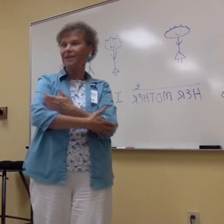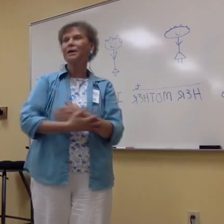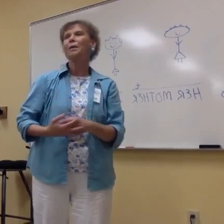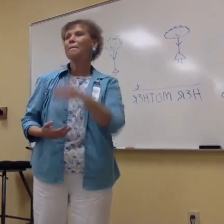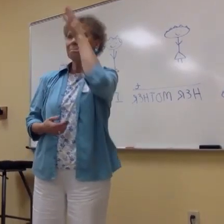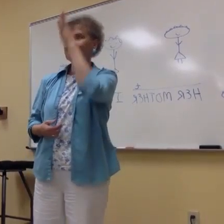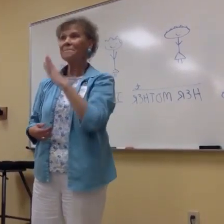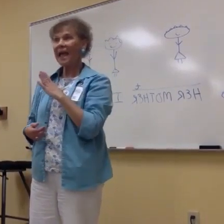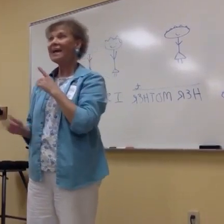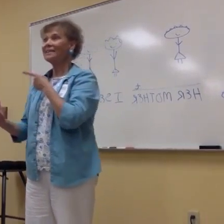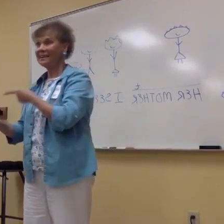right?